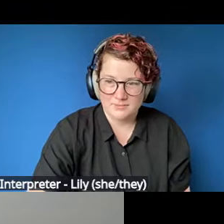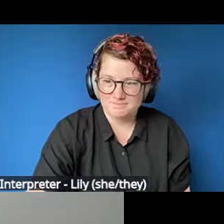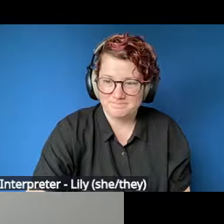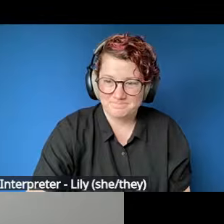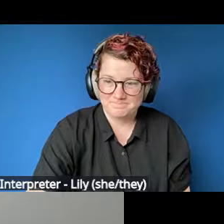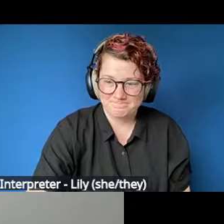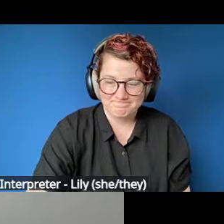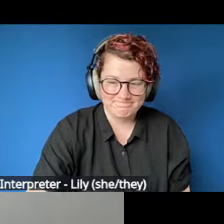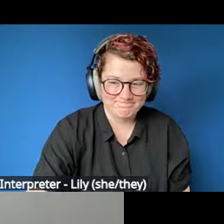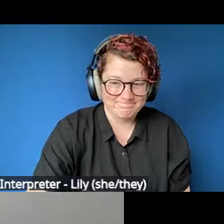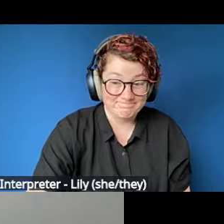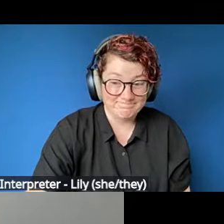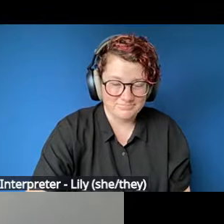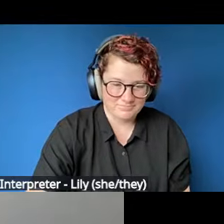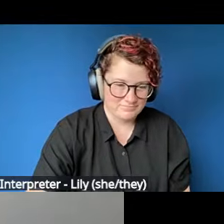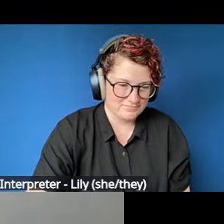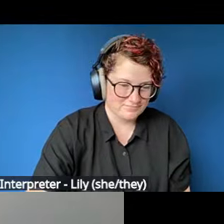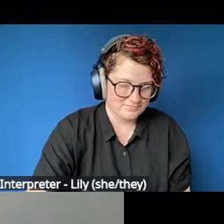Yeah.